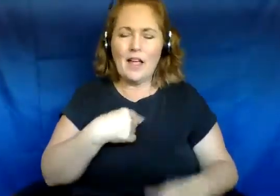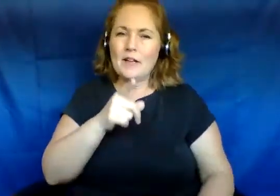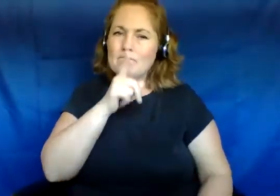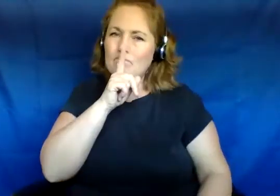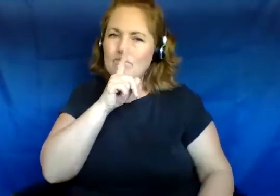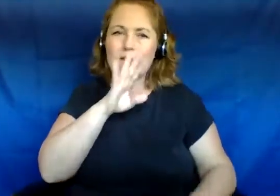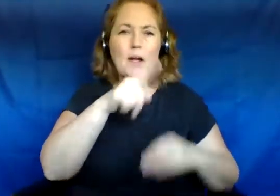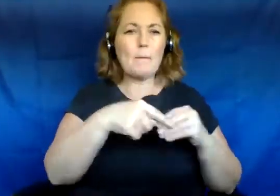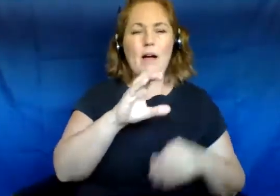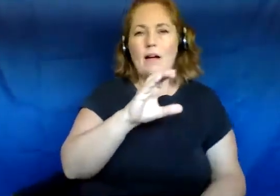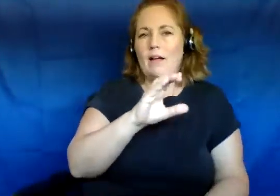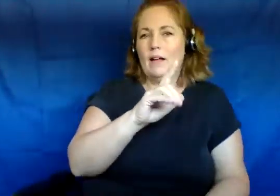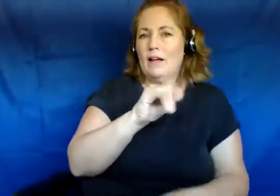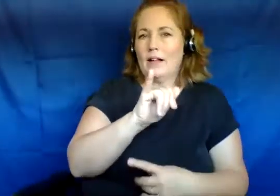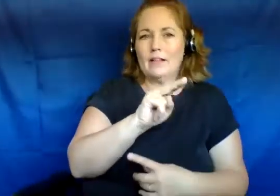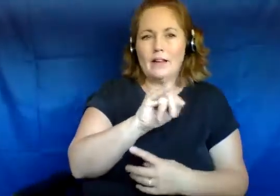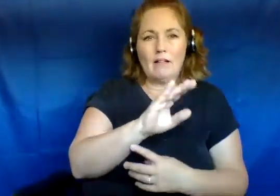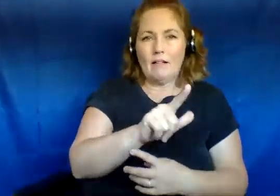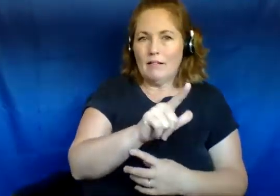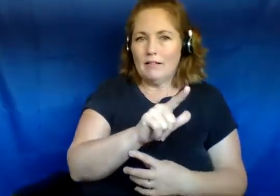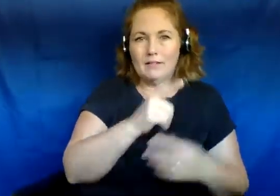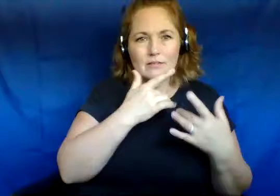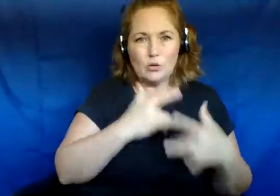clinical depression. I am talking about